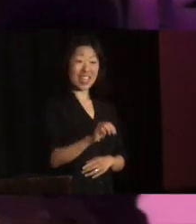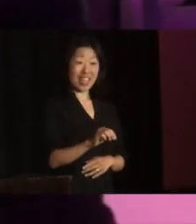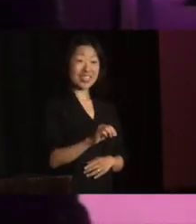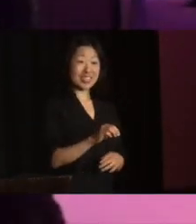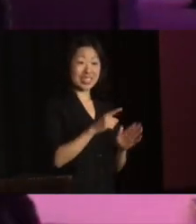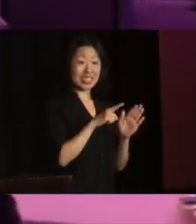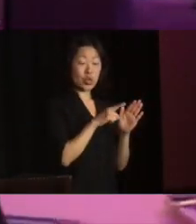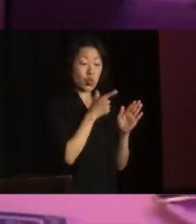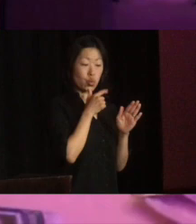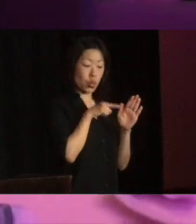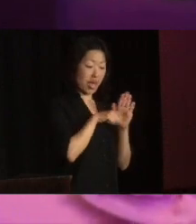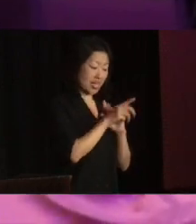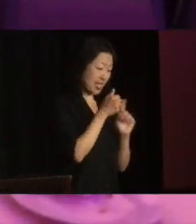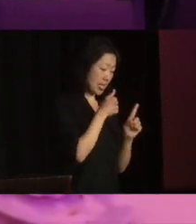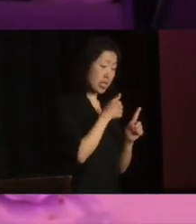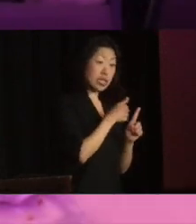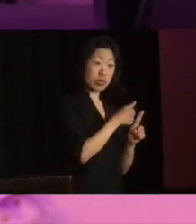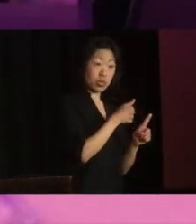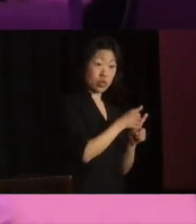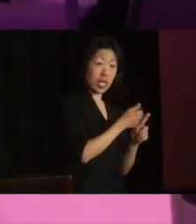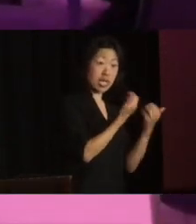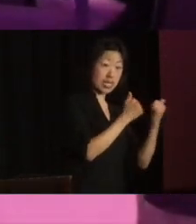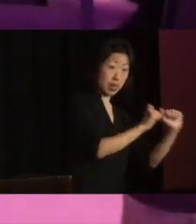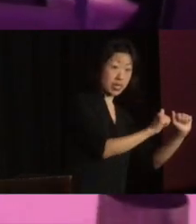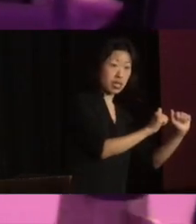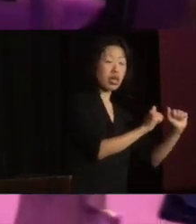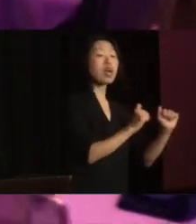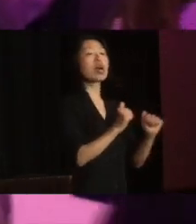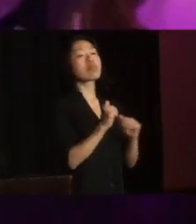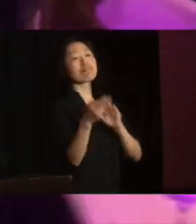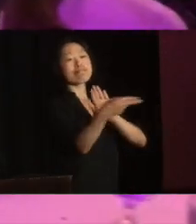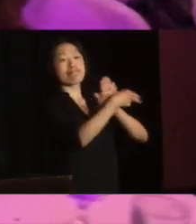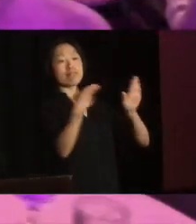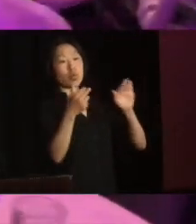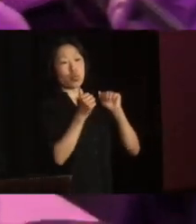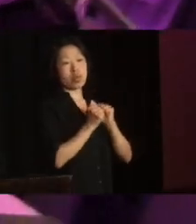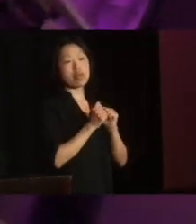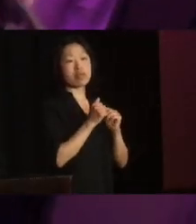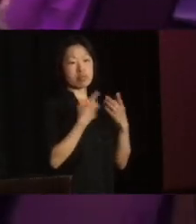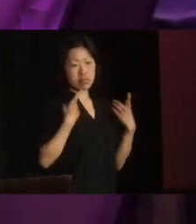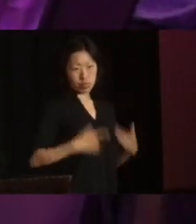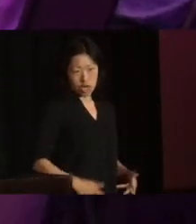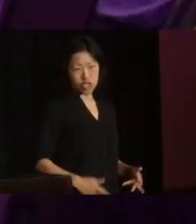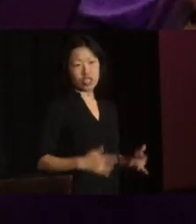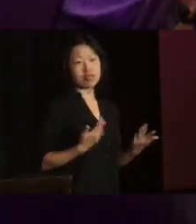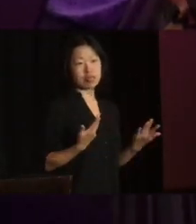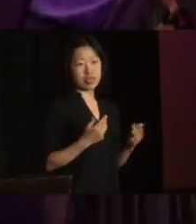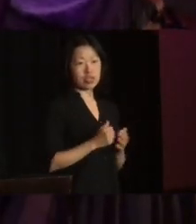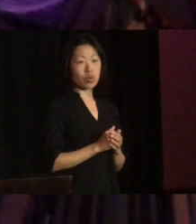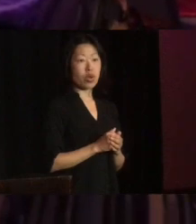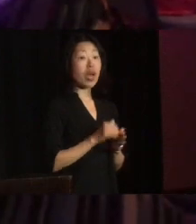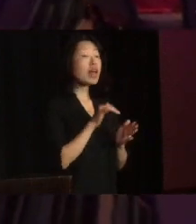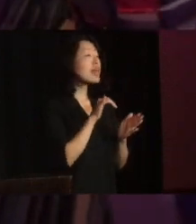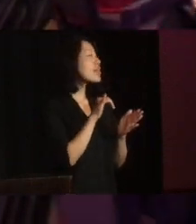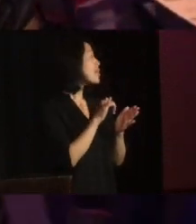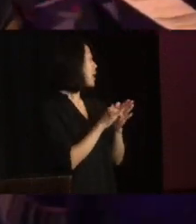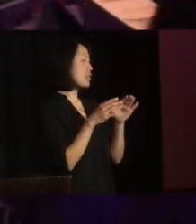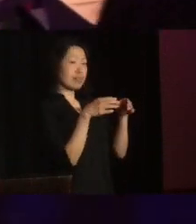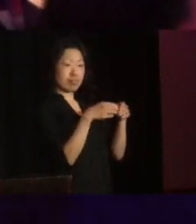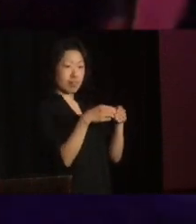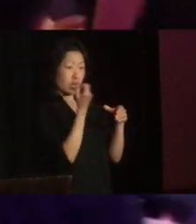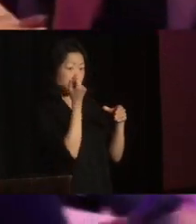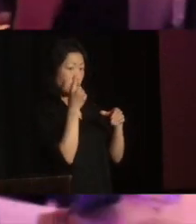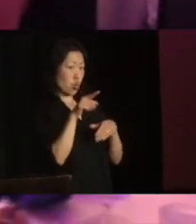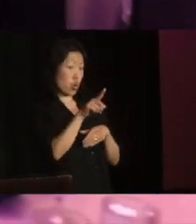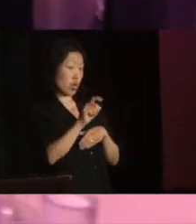also reported receiving a clinical diagnosis of depression. And this is just based on that 120 respondents